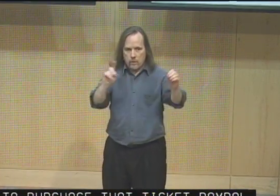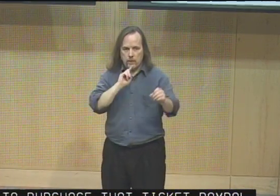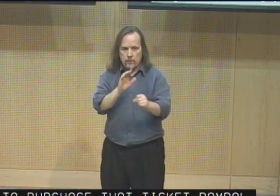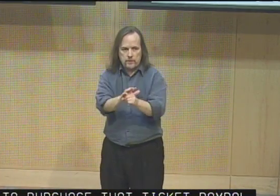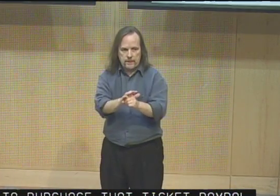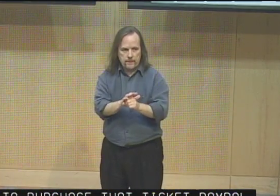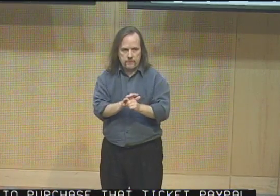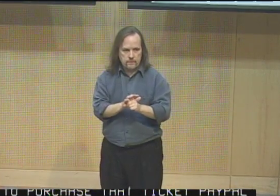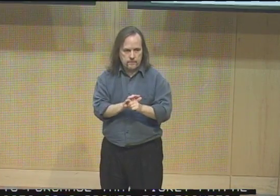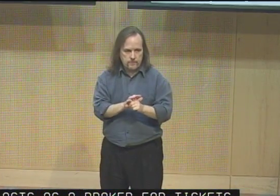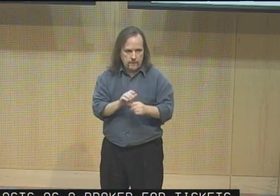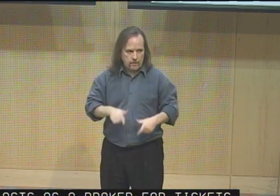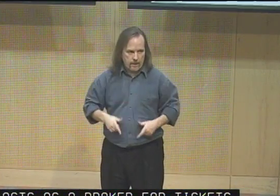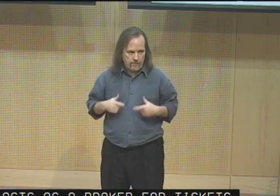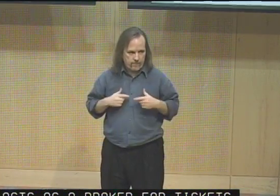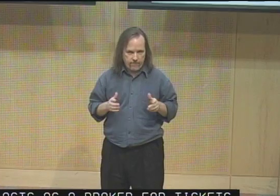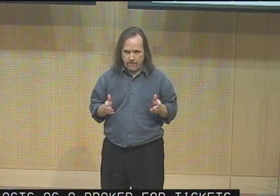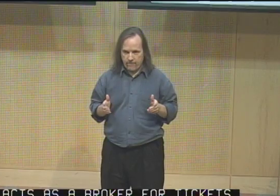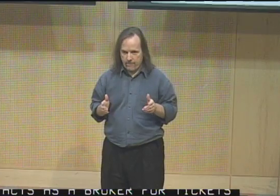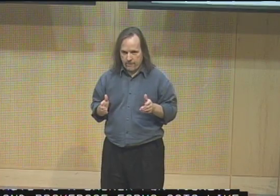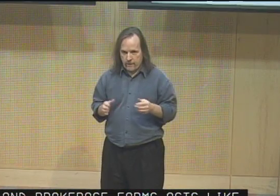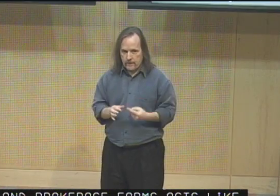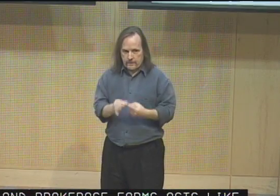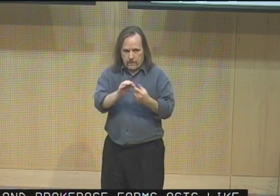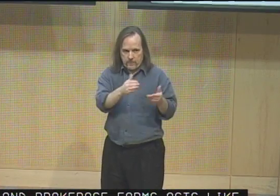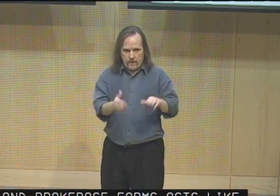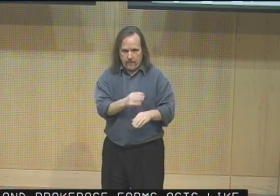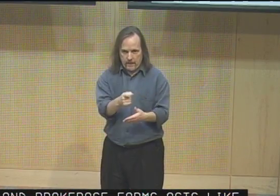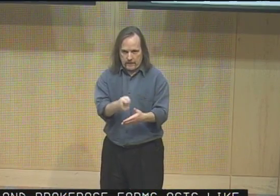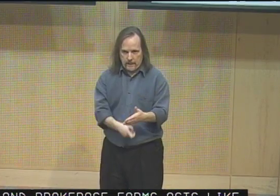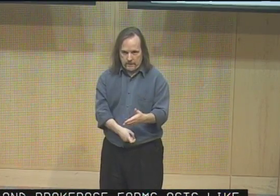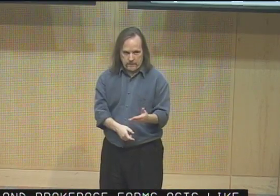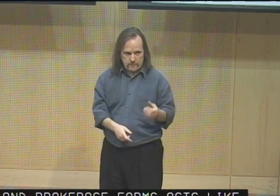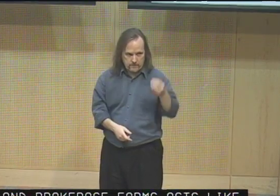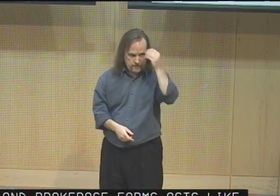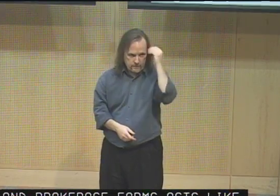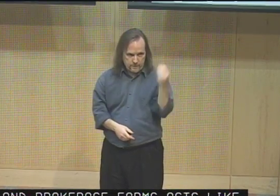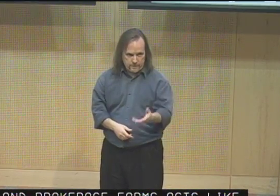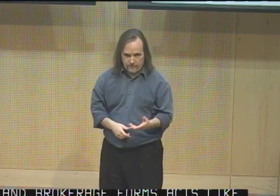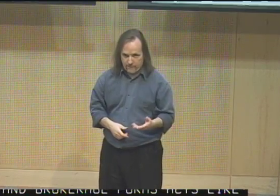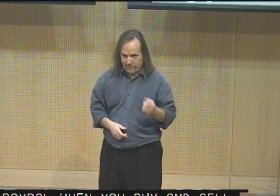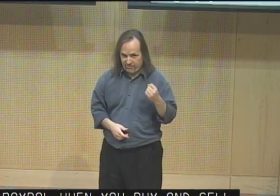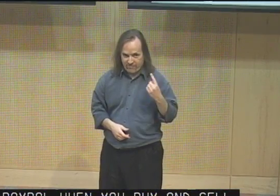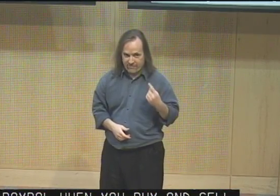There are no guarantees in life. Except death and taxes, as we all know.